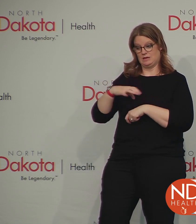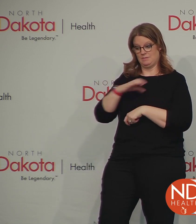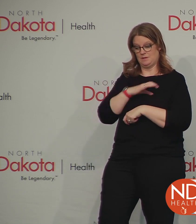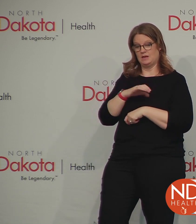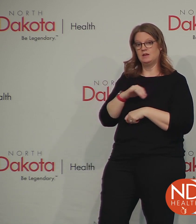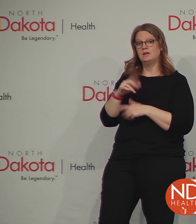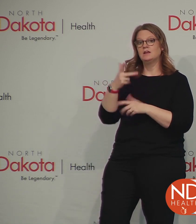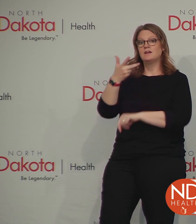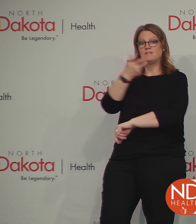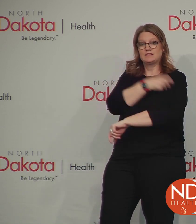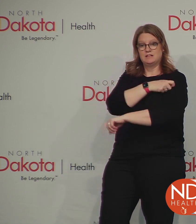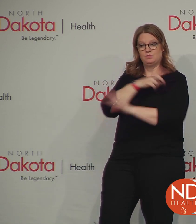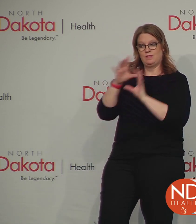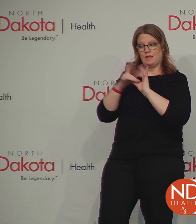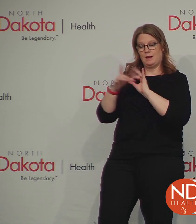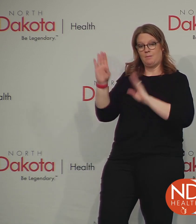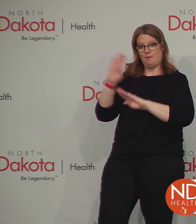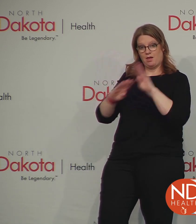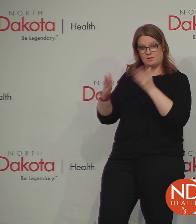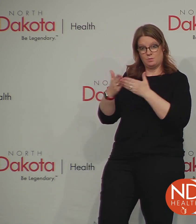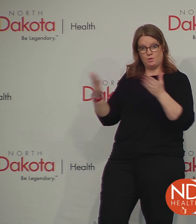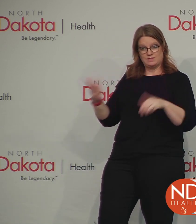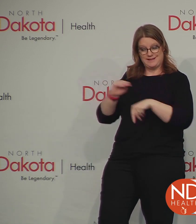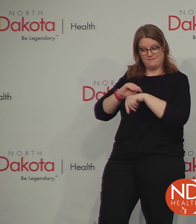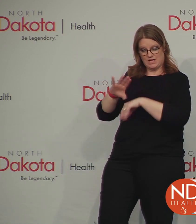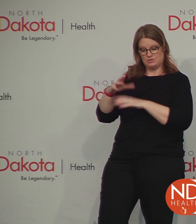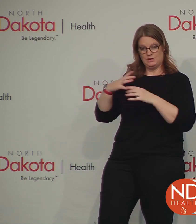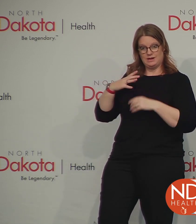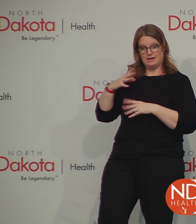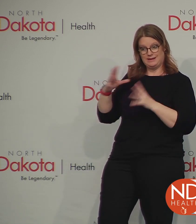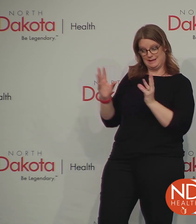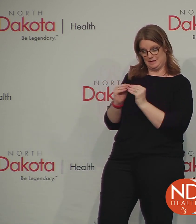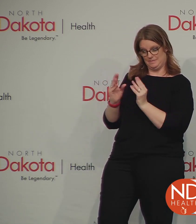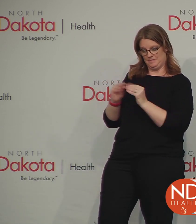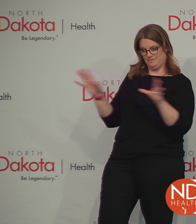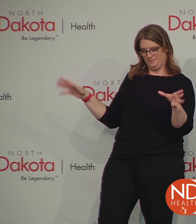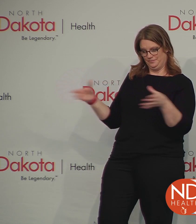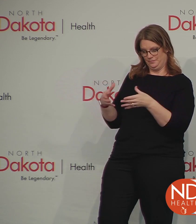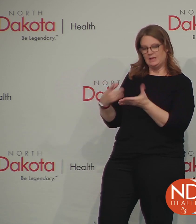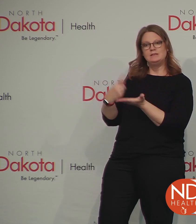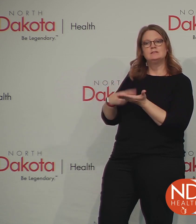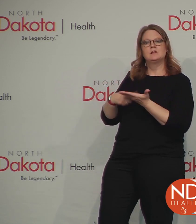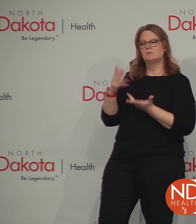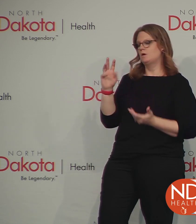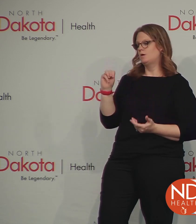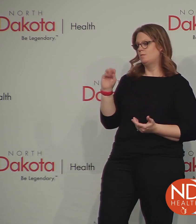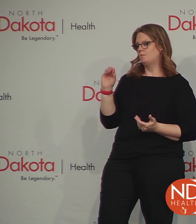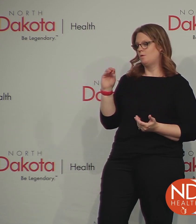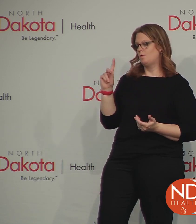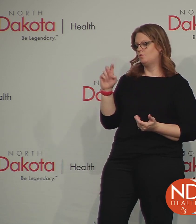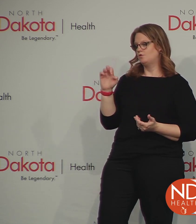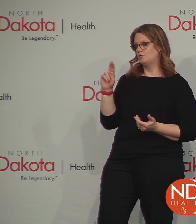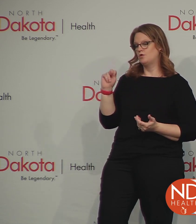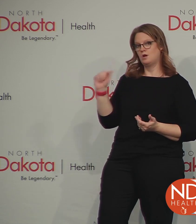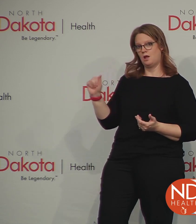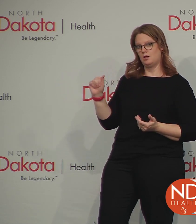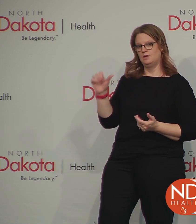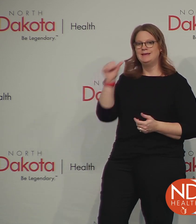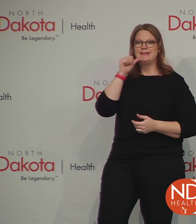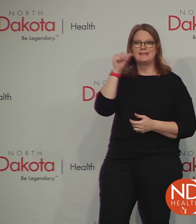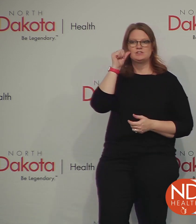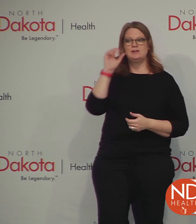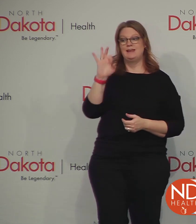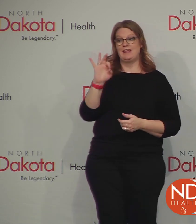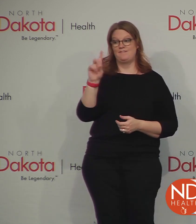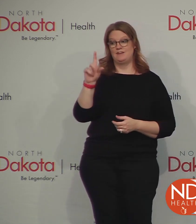Vaccine and Related Biological Products Advisory Committee, is meeting to discuss the Moderna vaccine. Yesterday, FDA